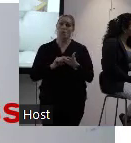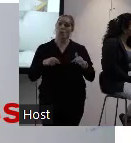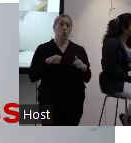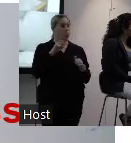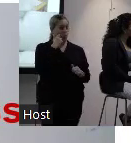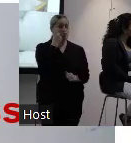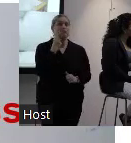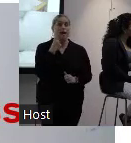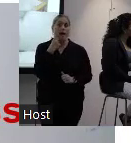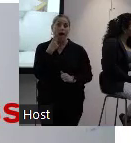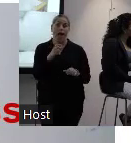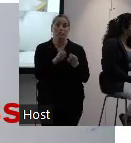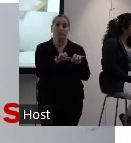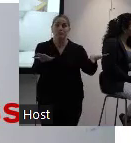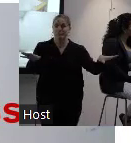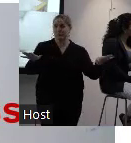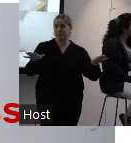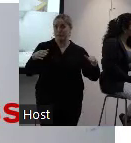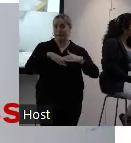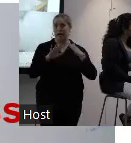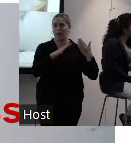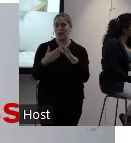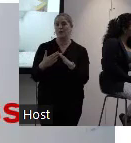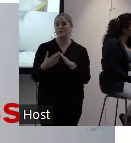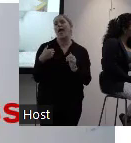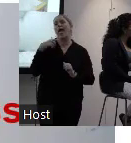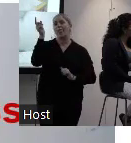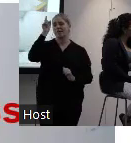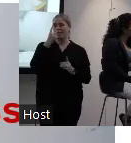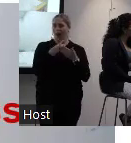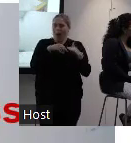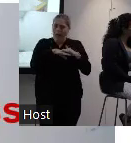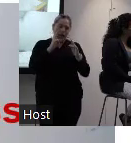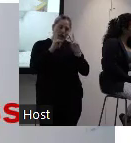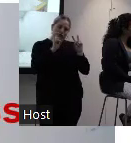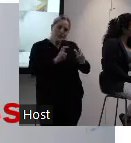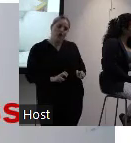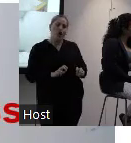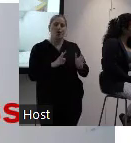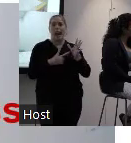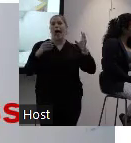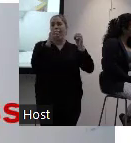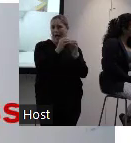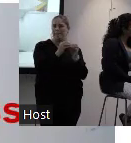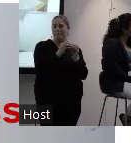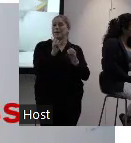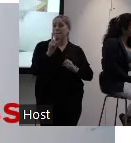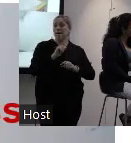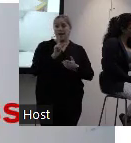and in the community. It's been done in the research lab so far, and this provides another valuable way of how we can use technology